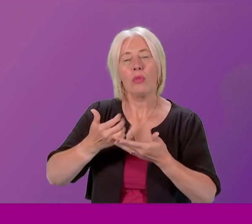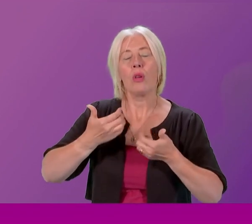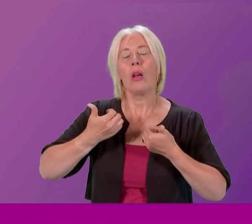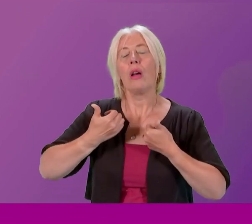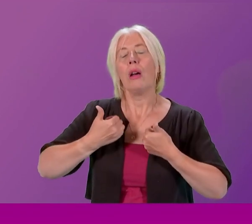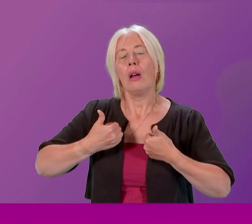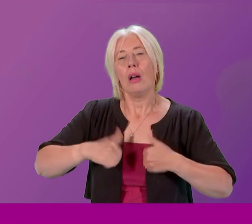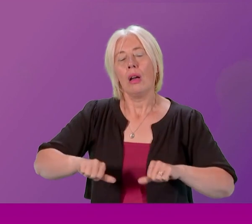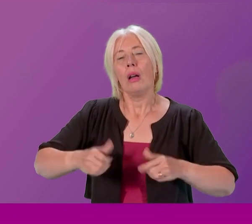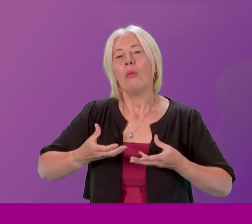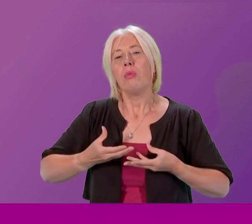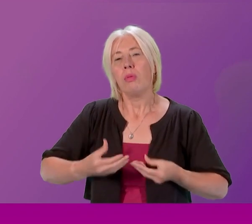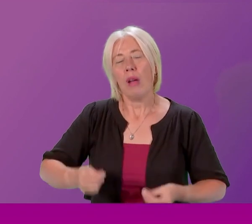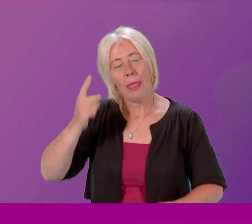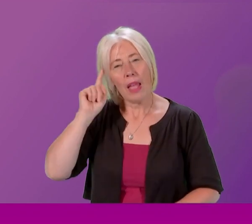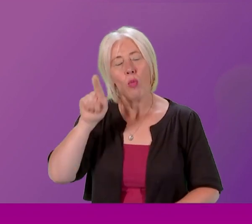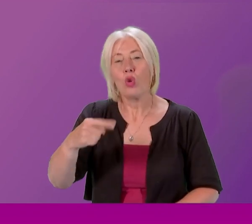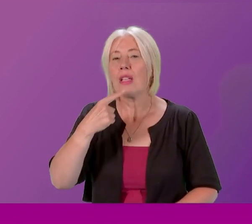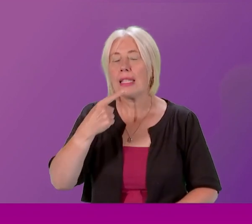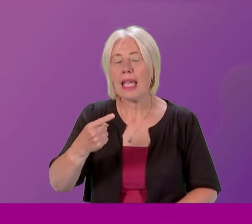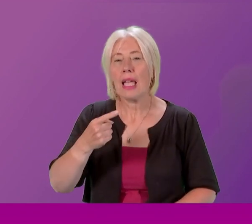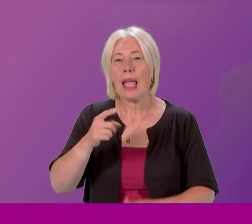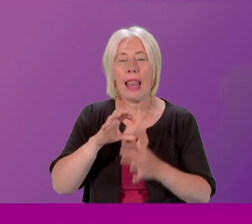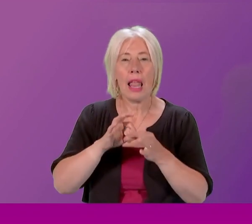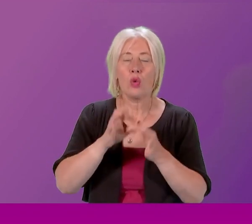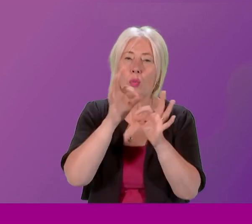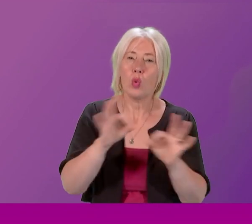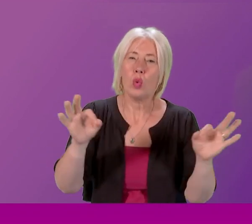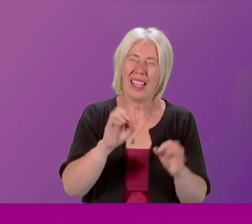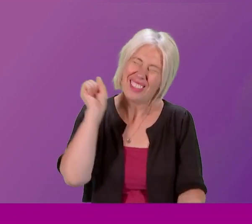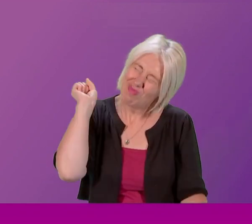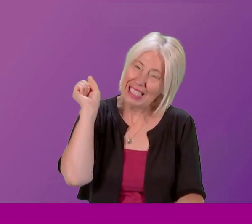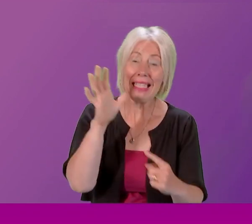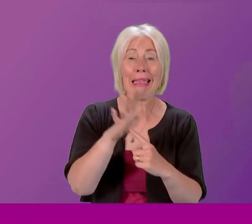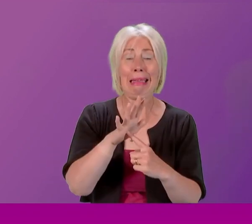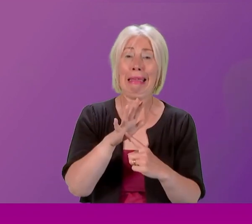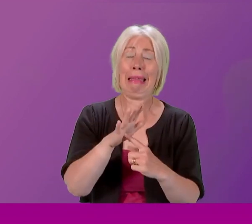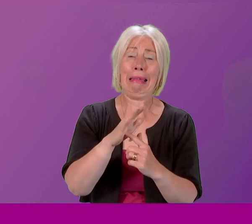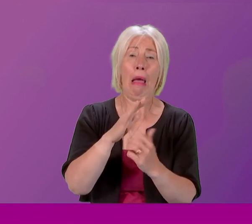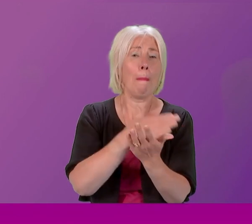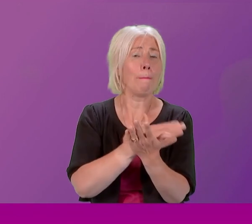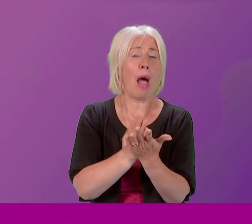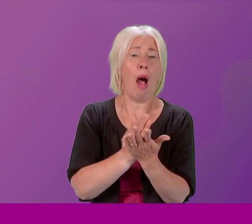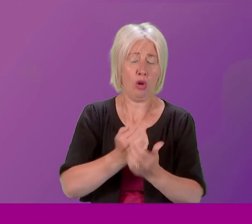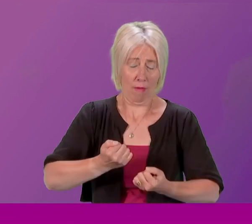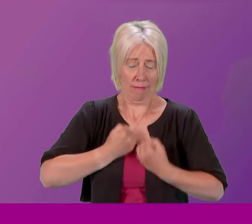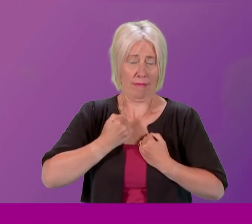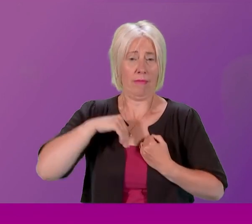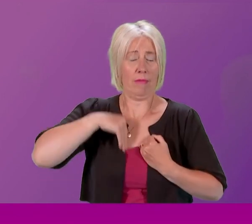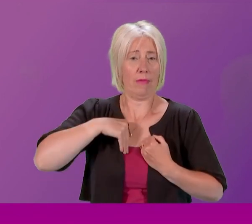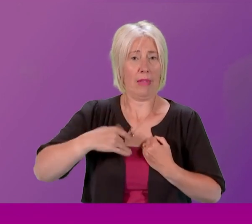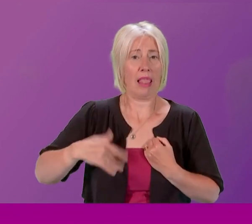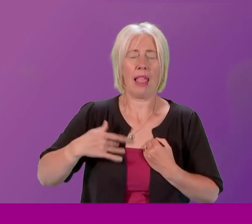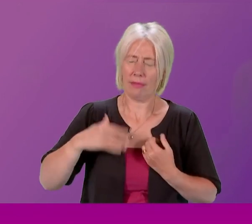you're saying about music being an essential part of our being was